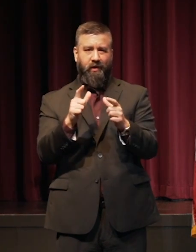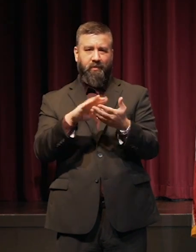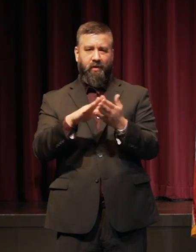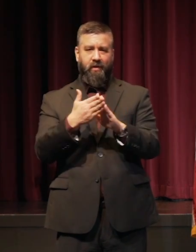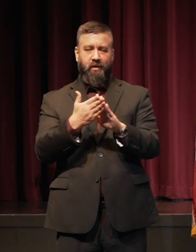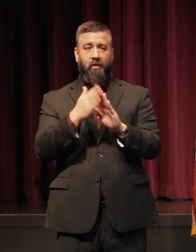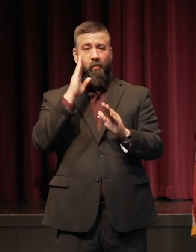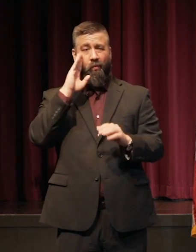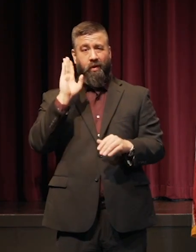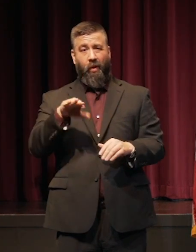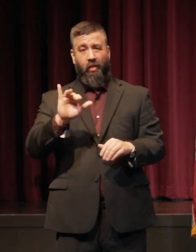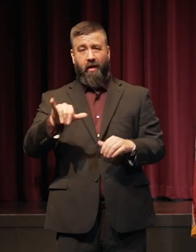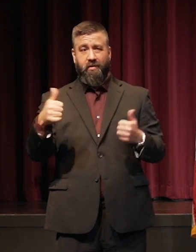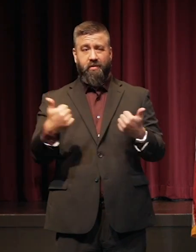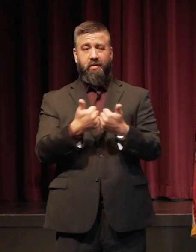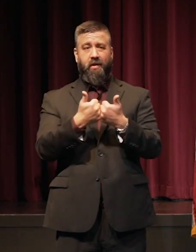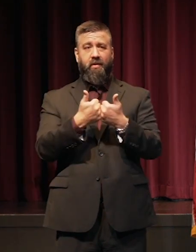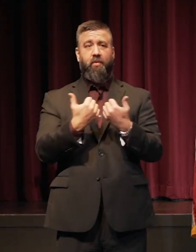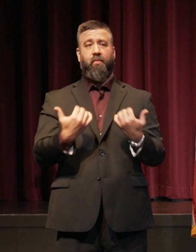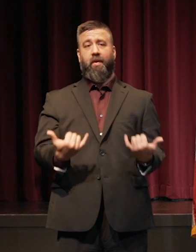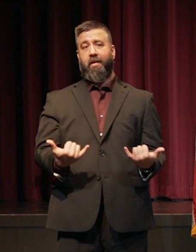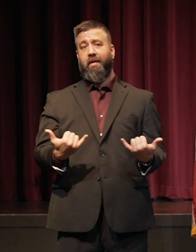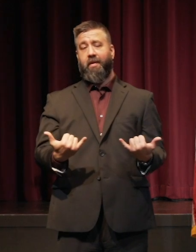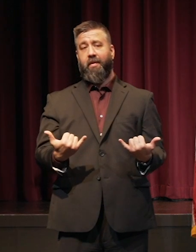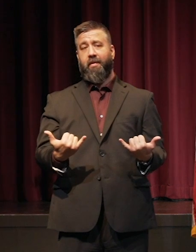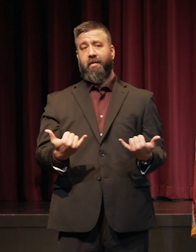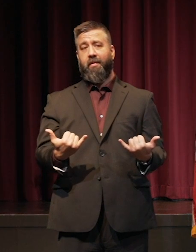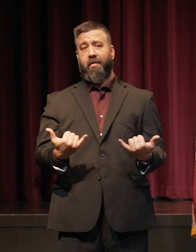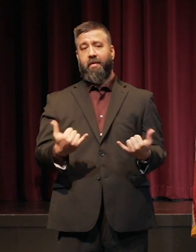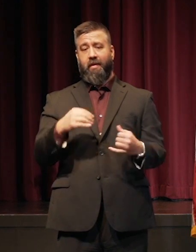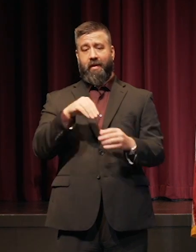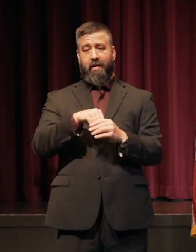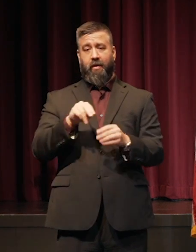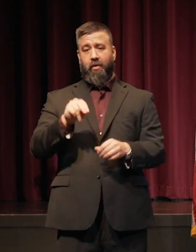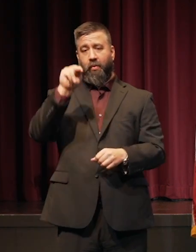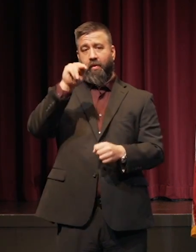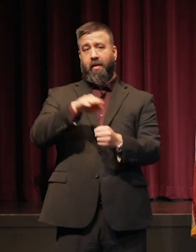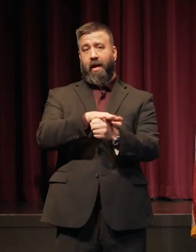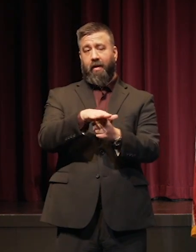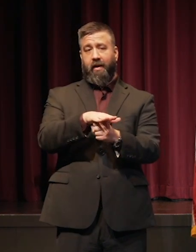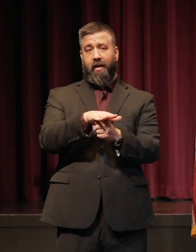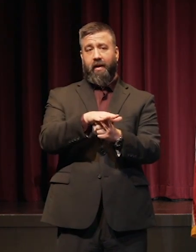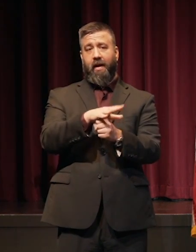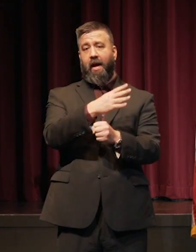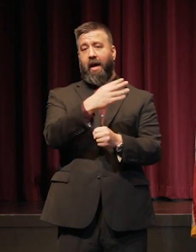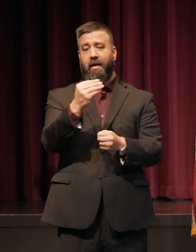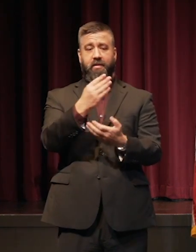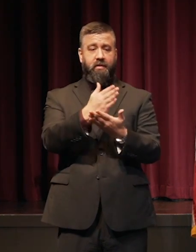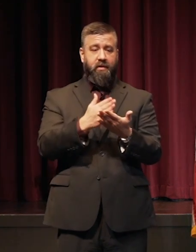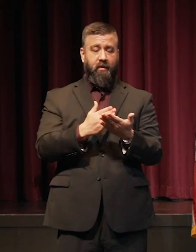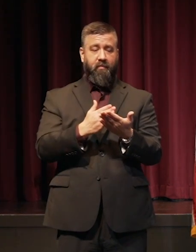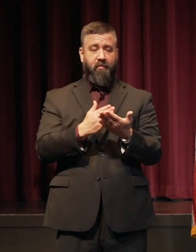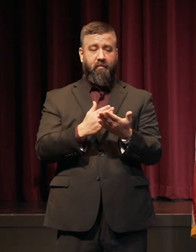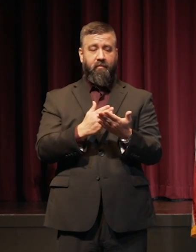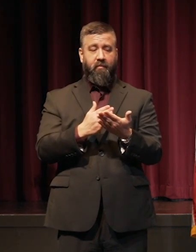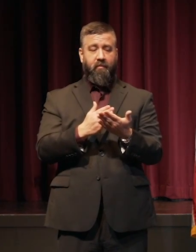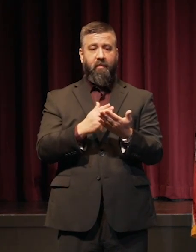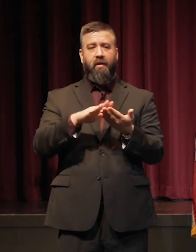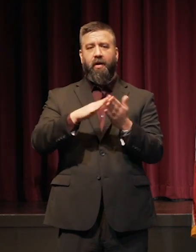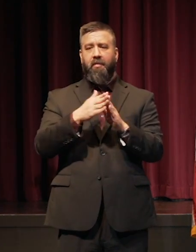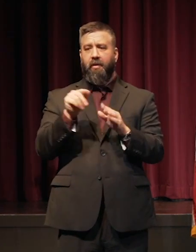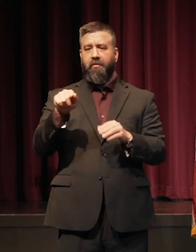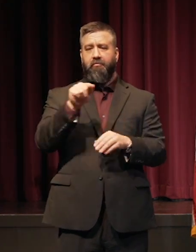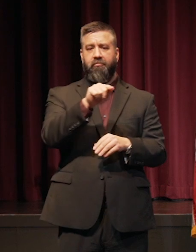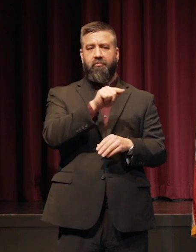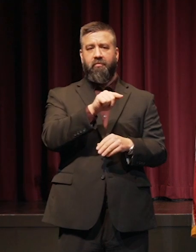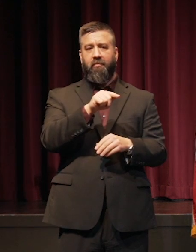that is a challenge as it stands in North County and some of our communities